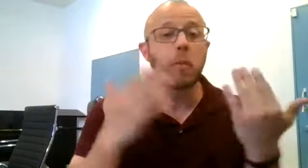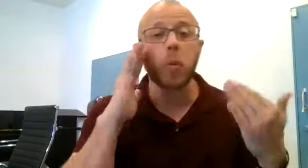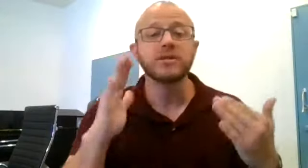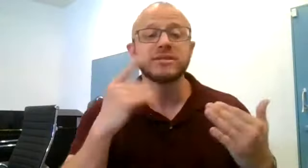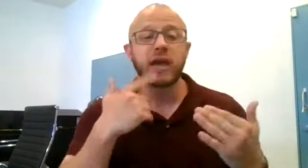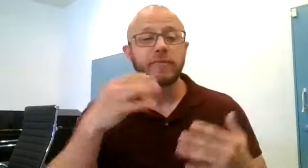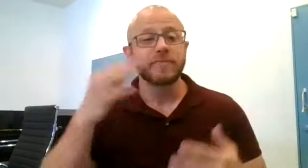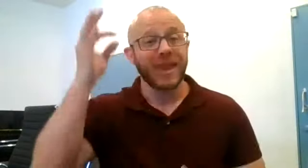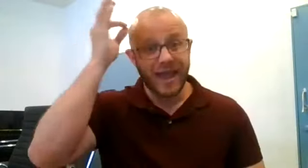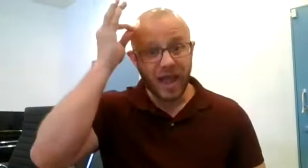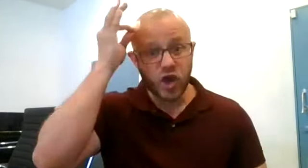ponytail,